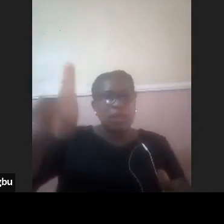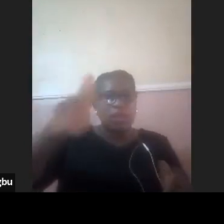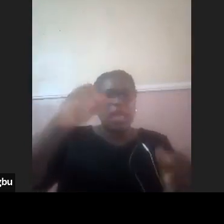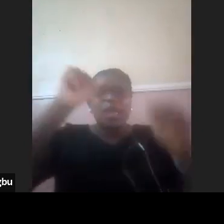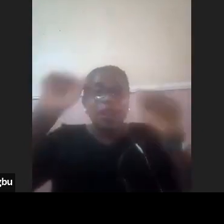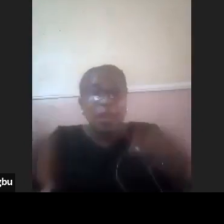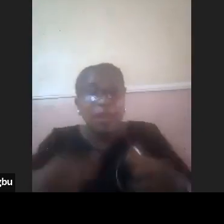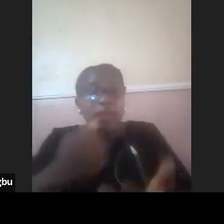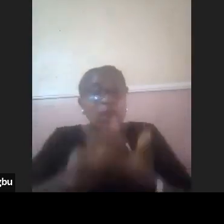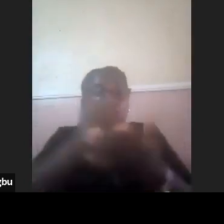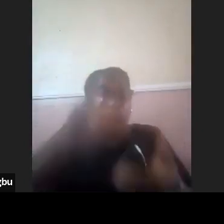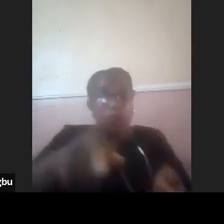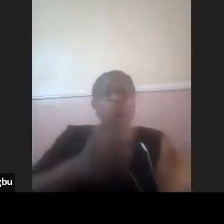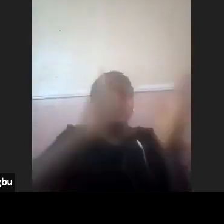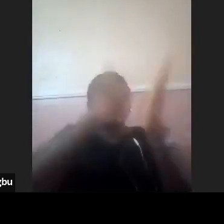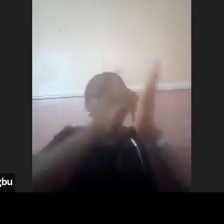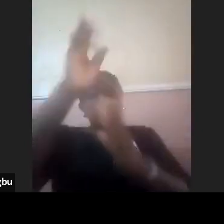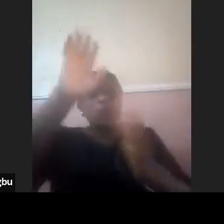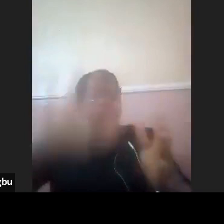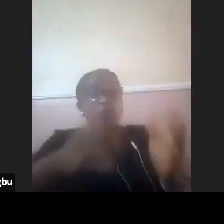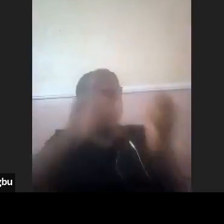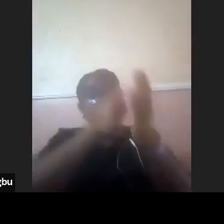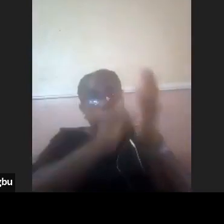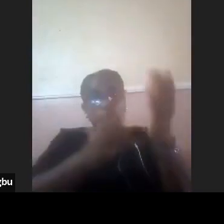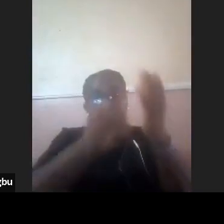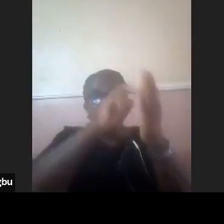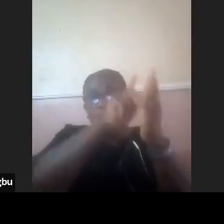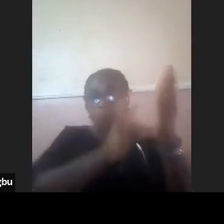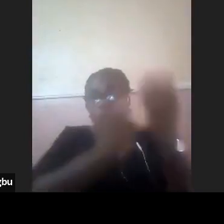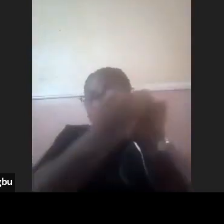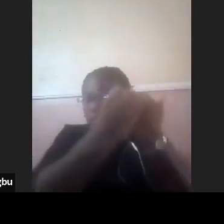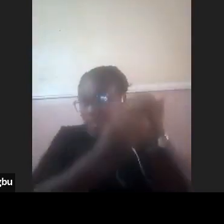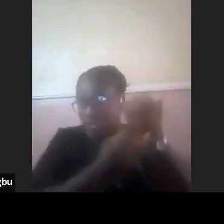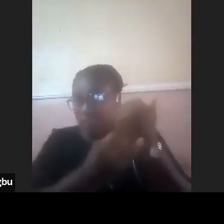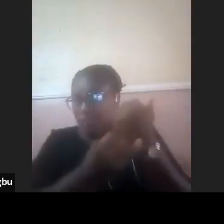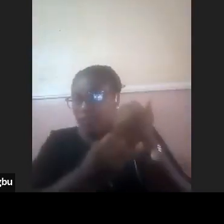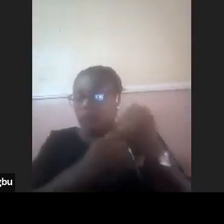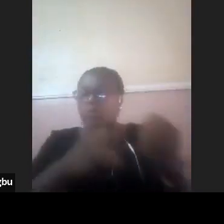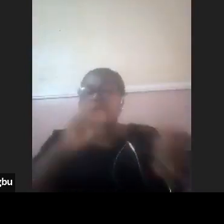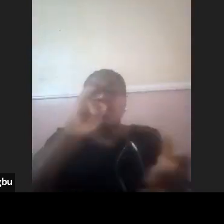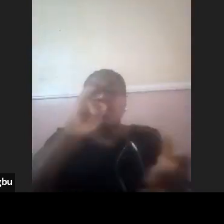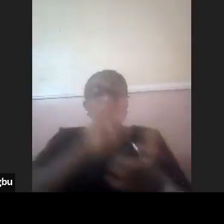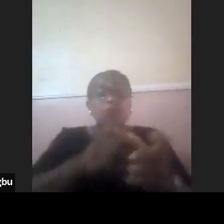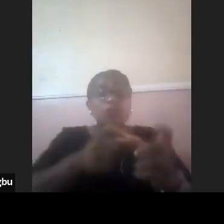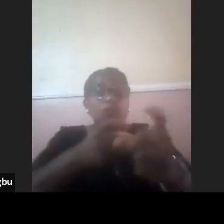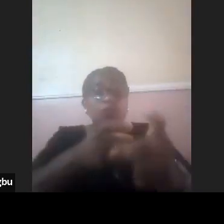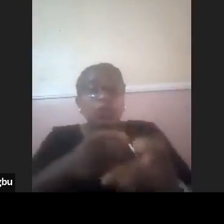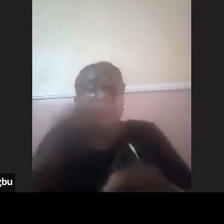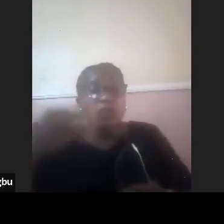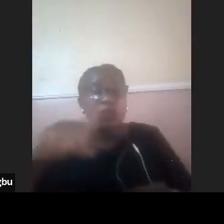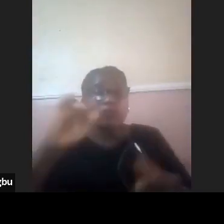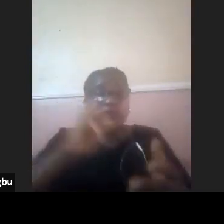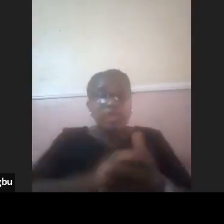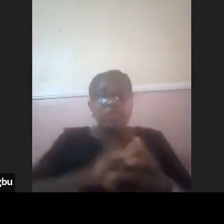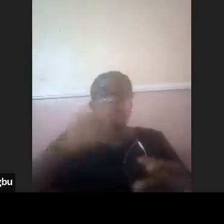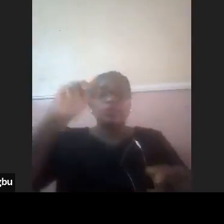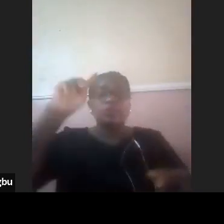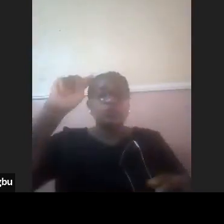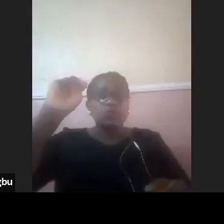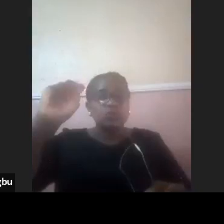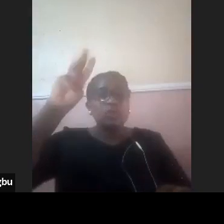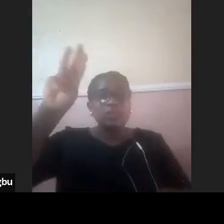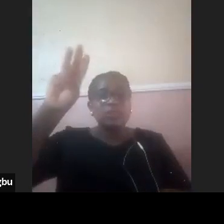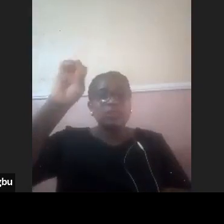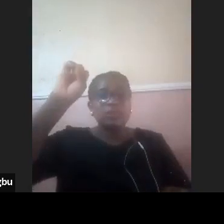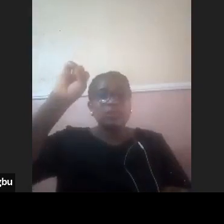likes, everybody who liked that tweet, the followers of that person is going to see that tweet. So if I have 15,000 followers and I like